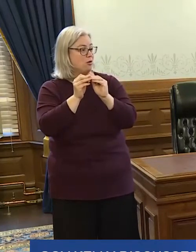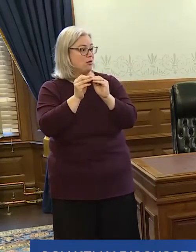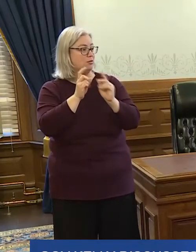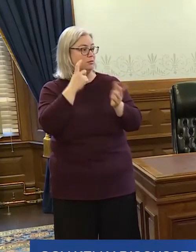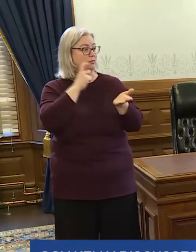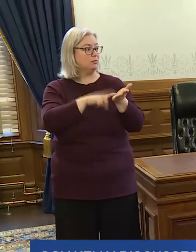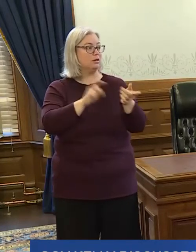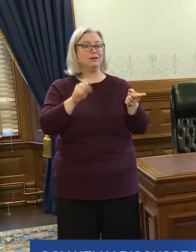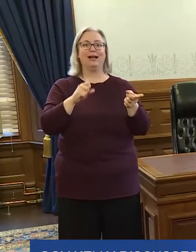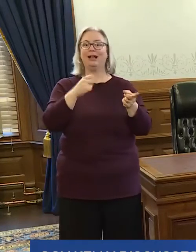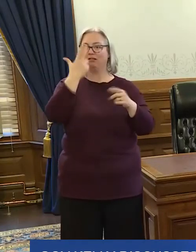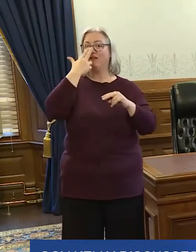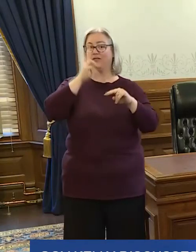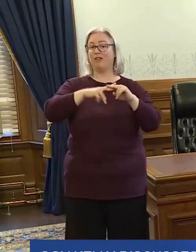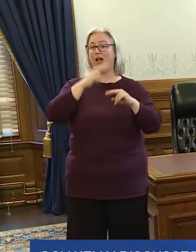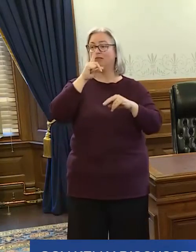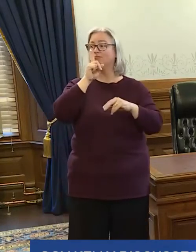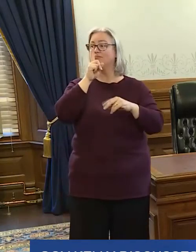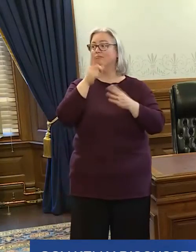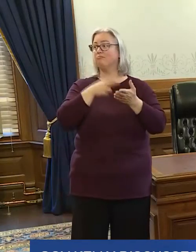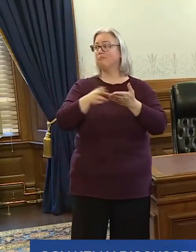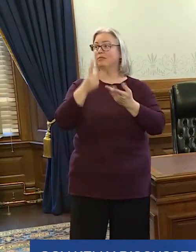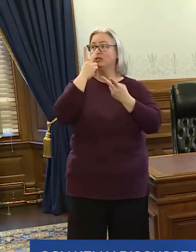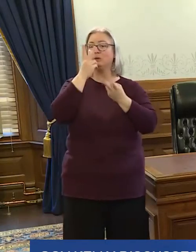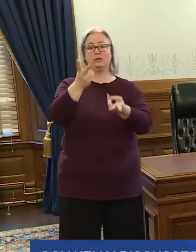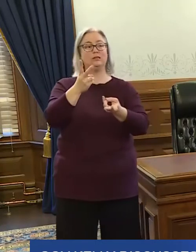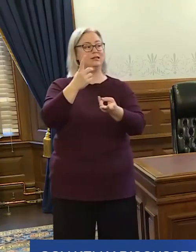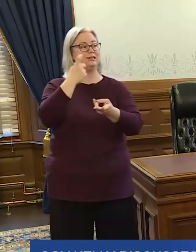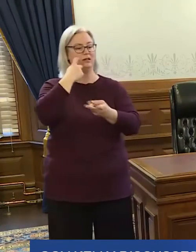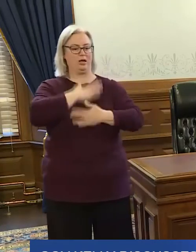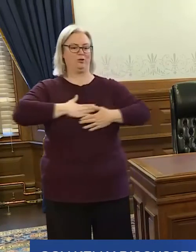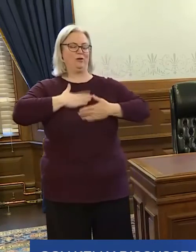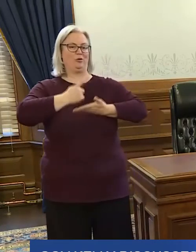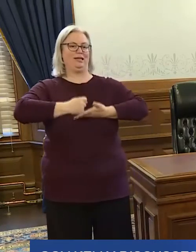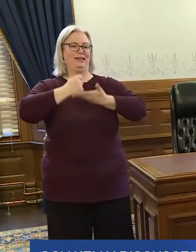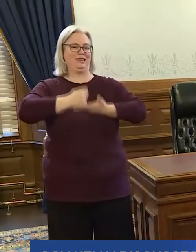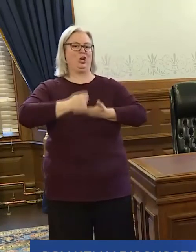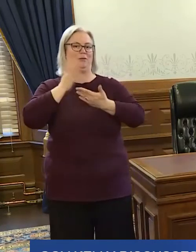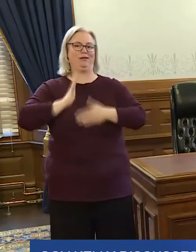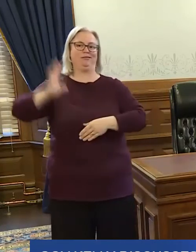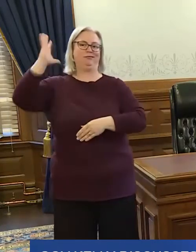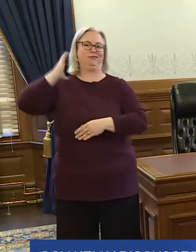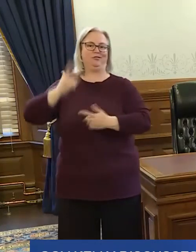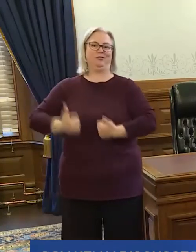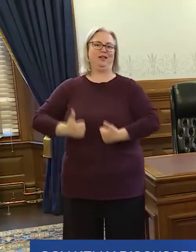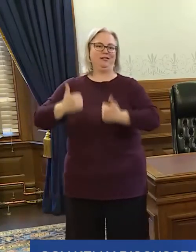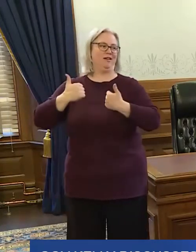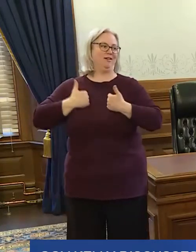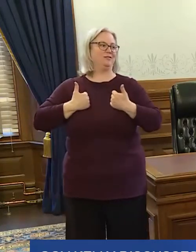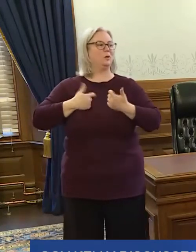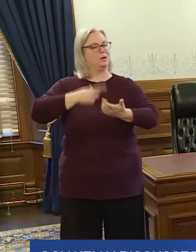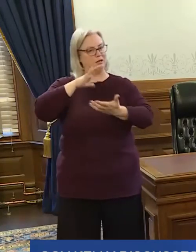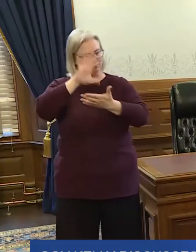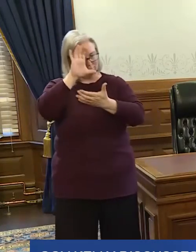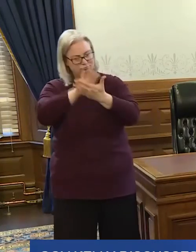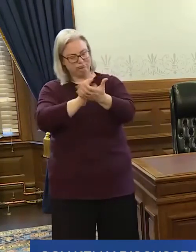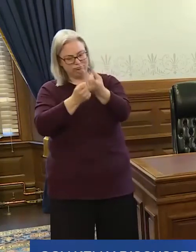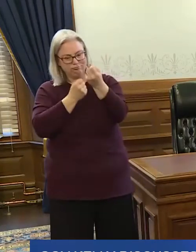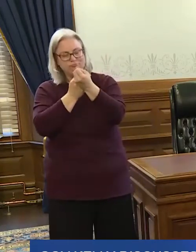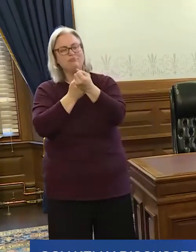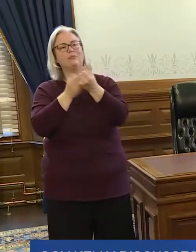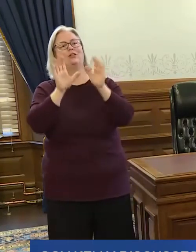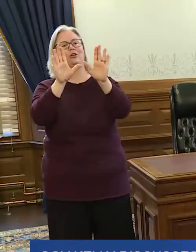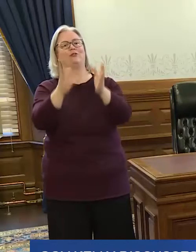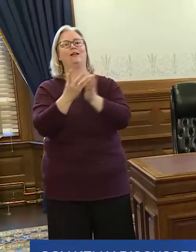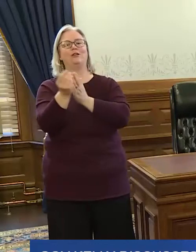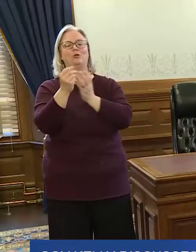Yeah, it's really fun actually to see that. You know, I was a recreation therapist in my old life, so, you know, I believe in the great outdoors and I